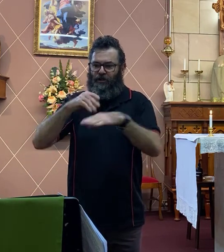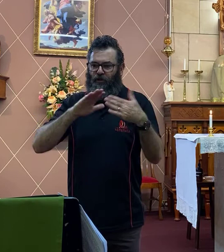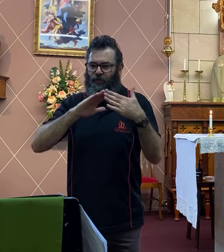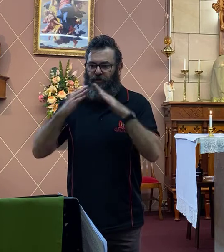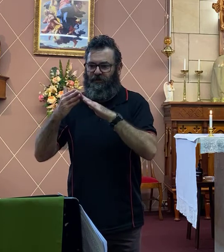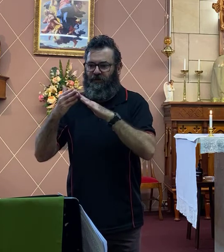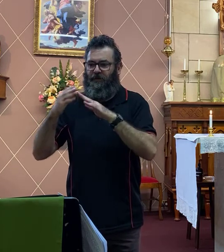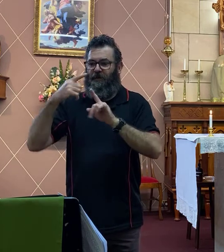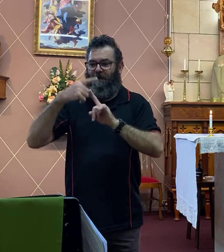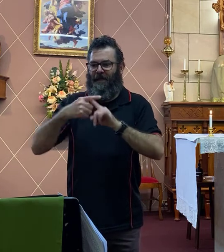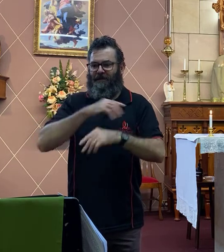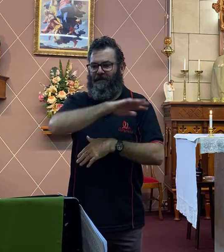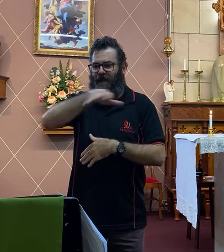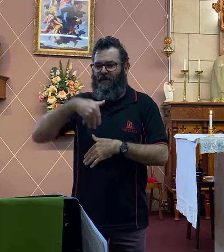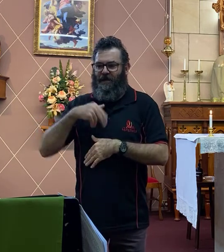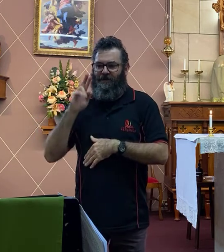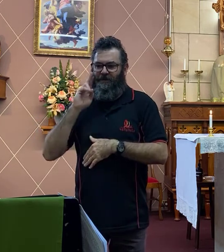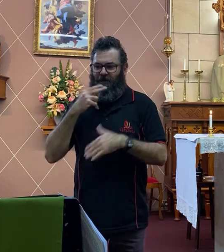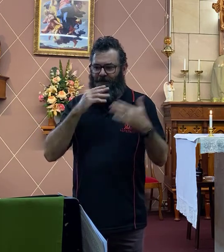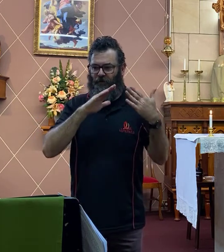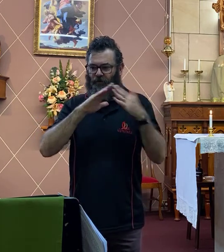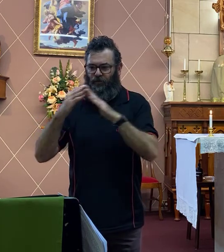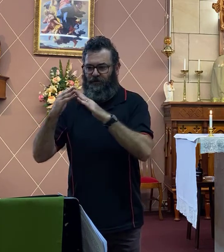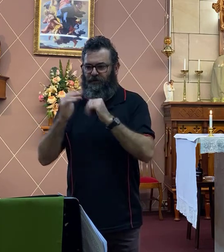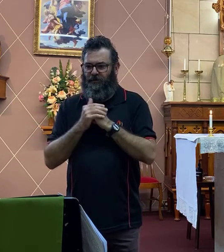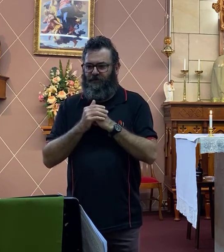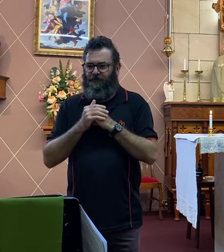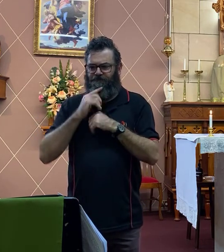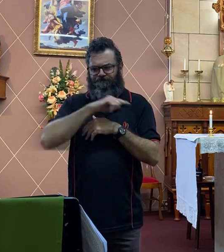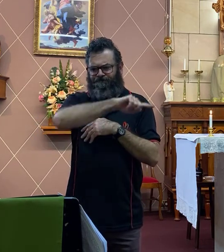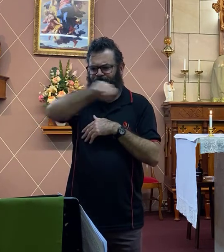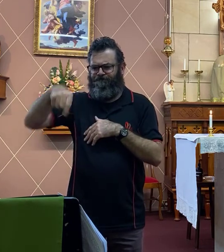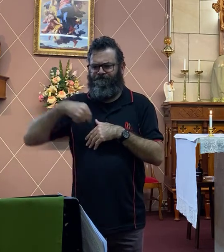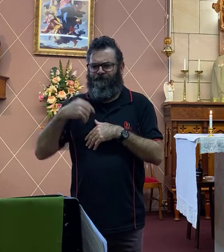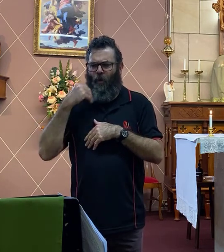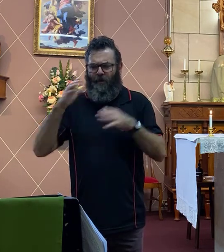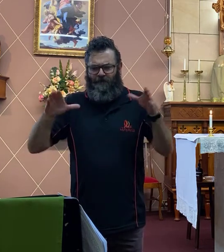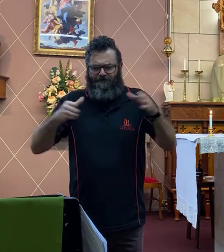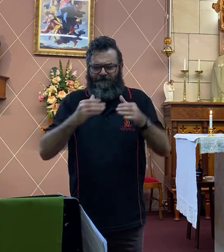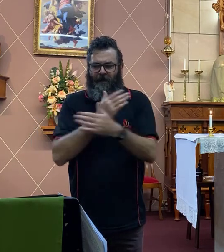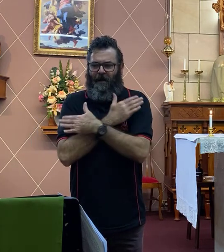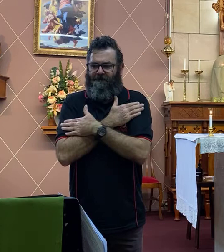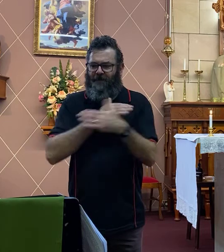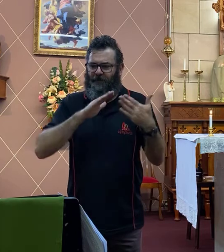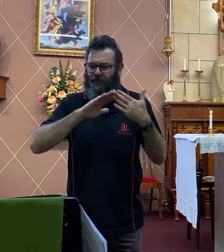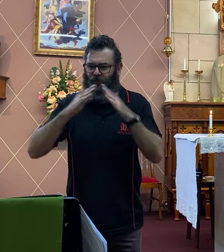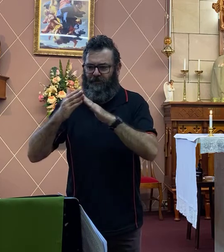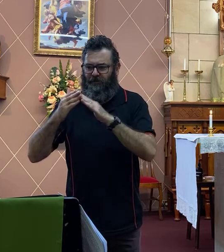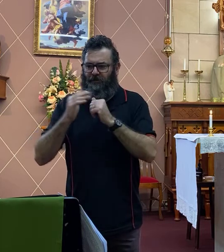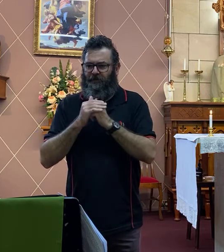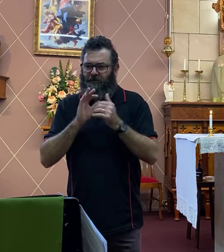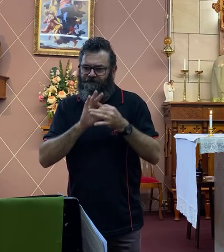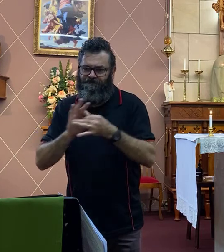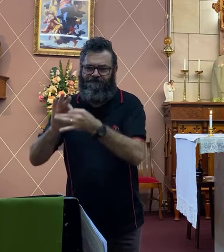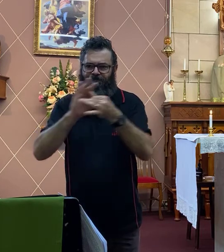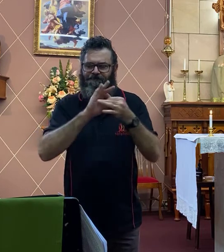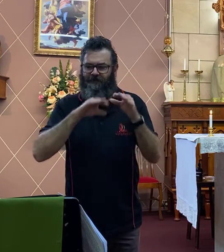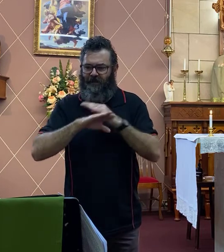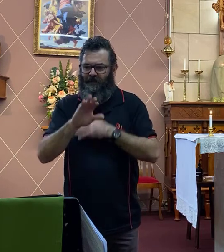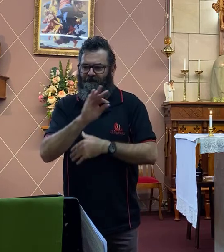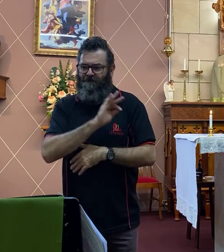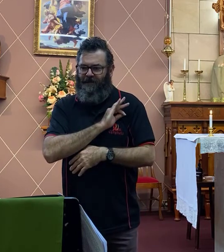For our parish community and our deaf community, that we will always be a loving